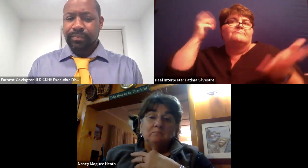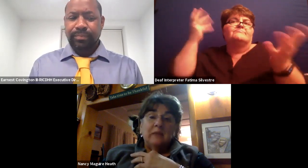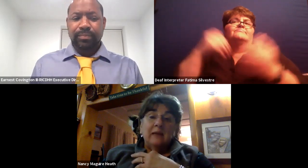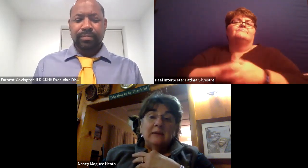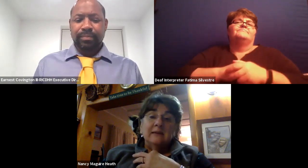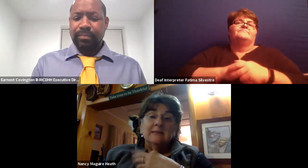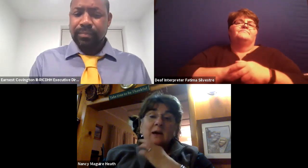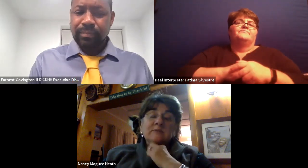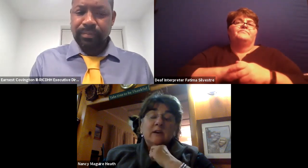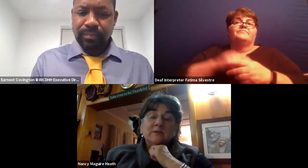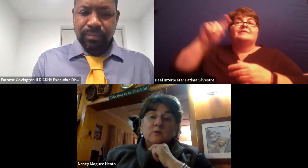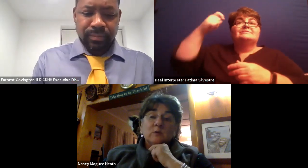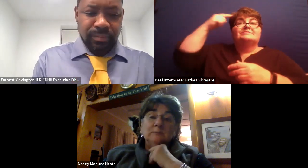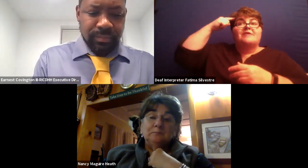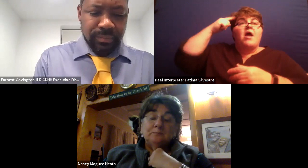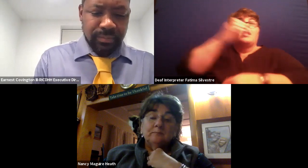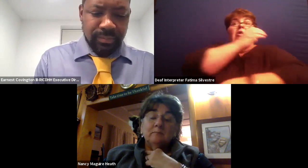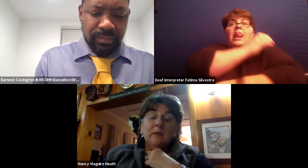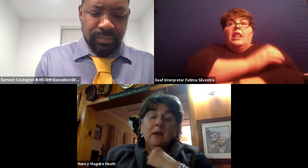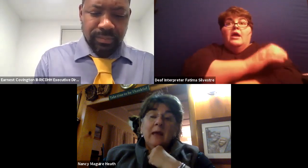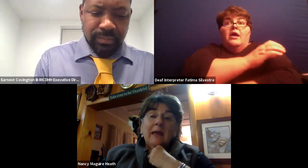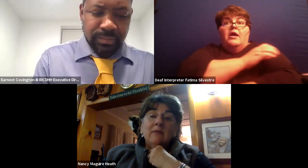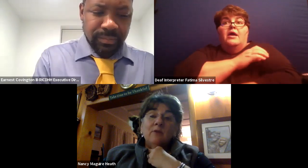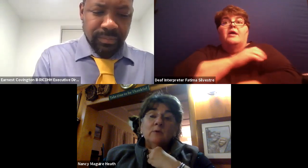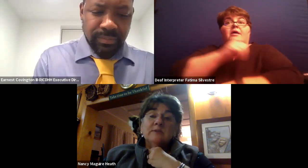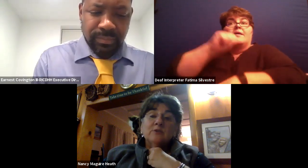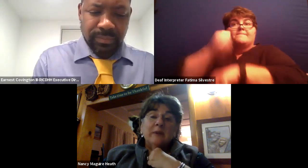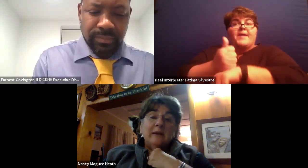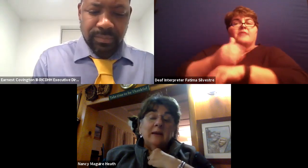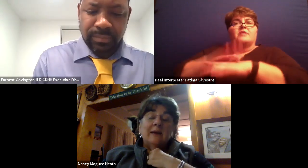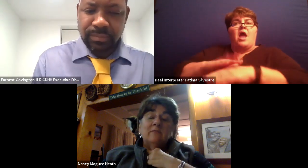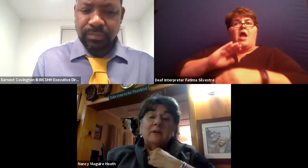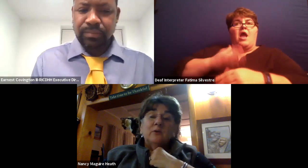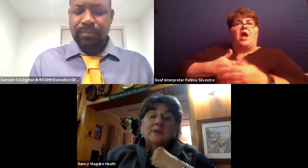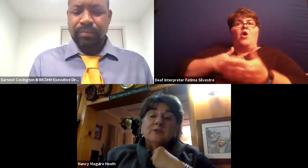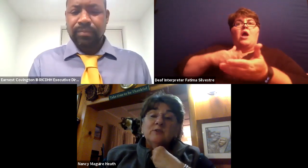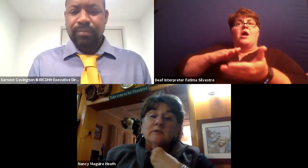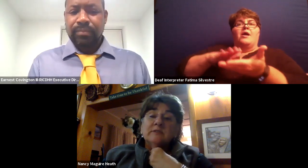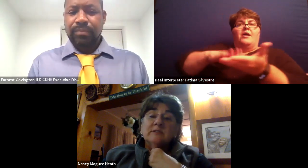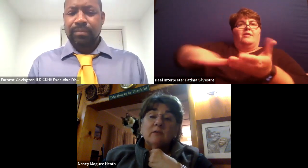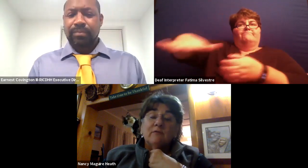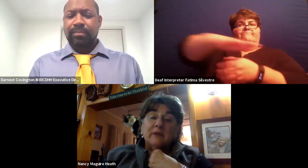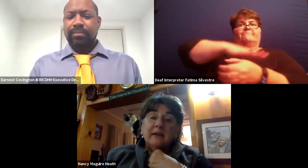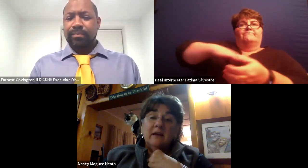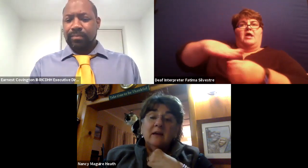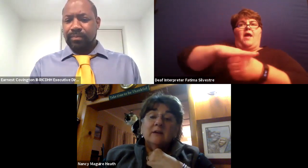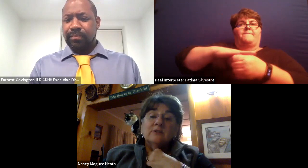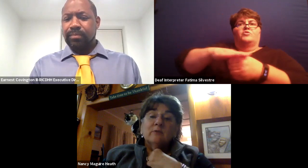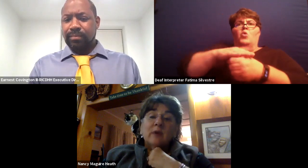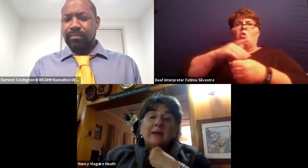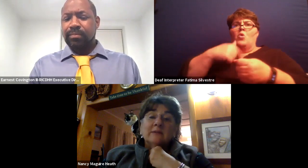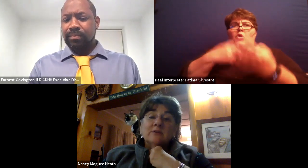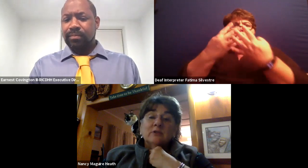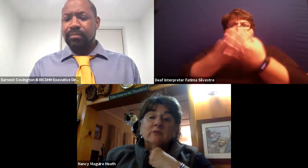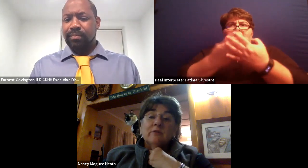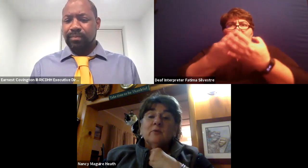clinic, and it is housed at our school. And those screening and evaluation services are free to